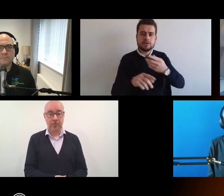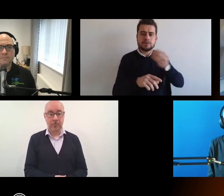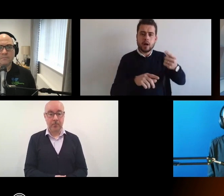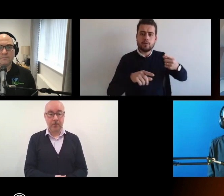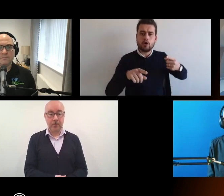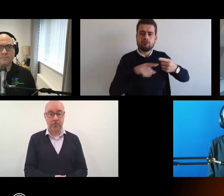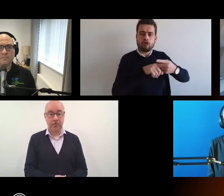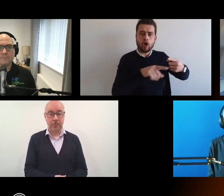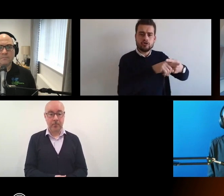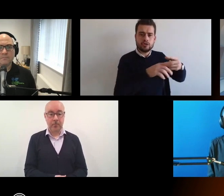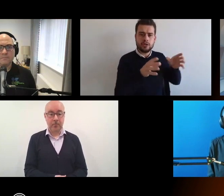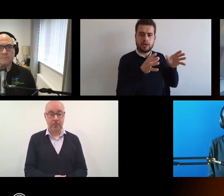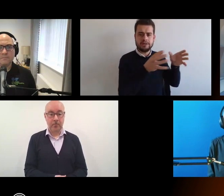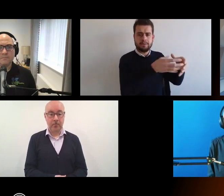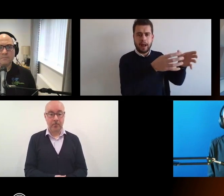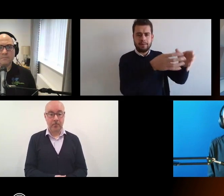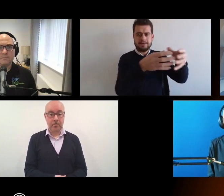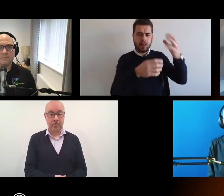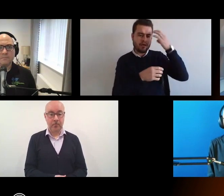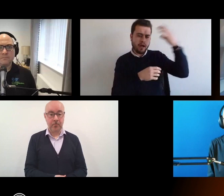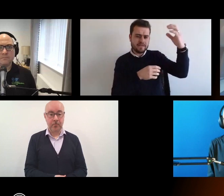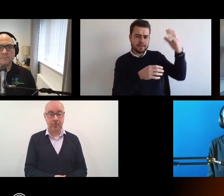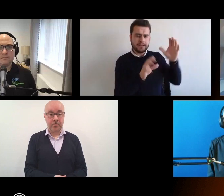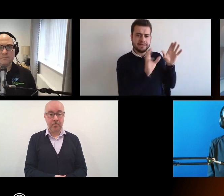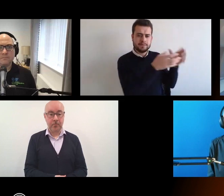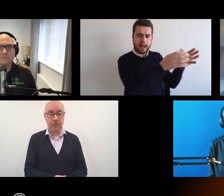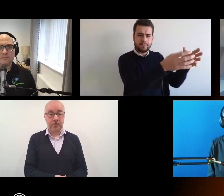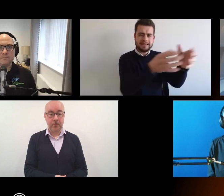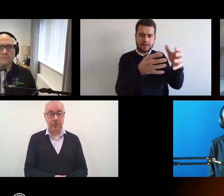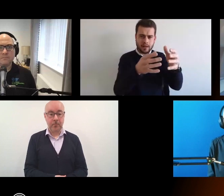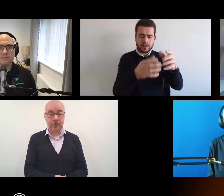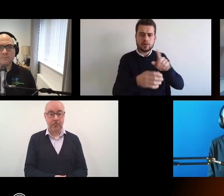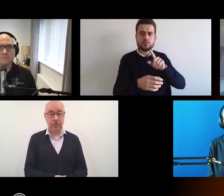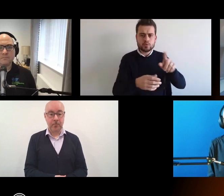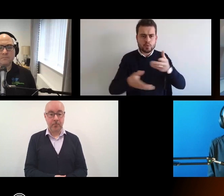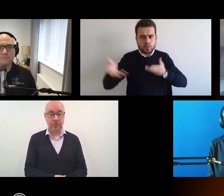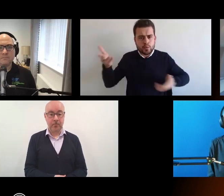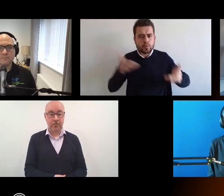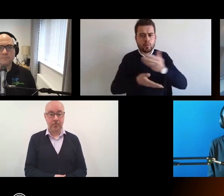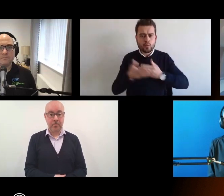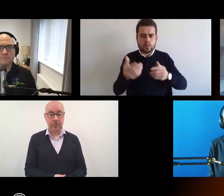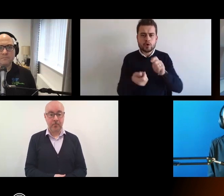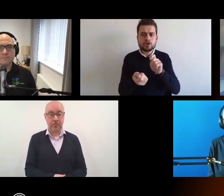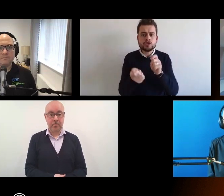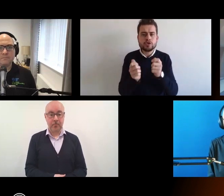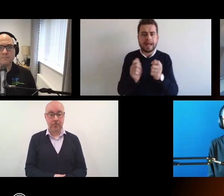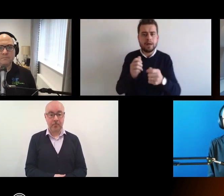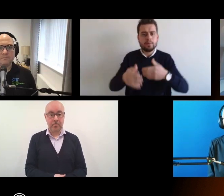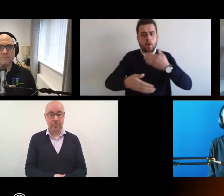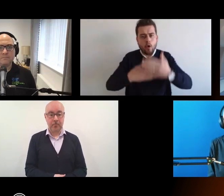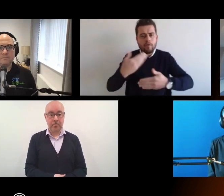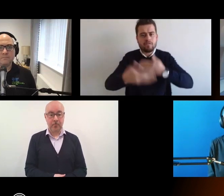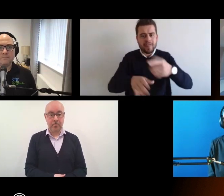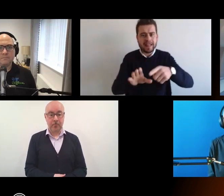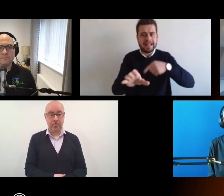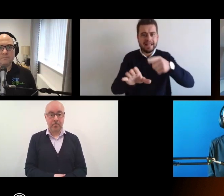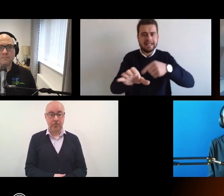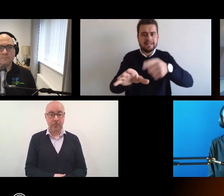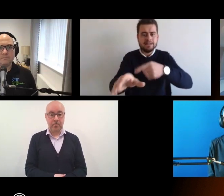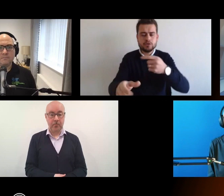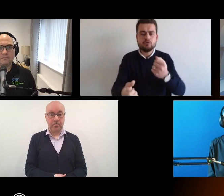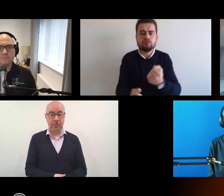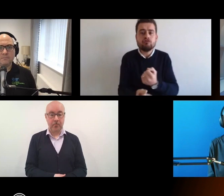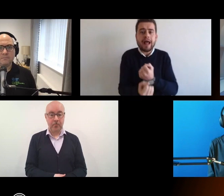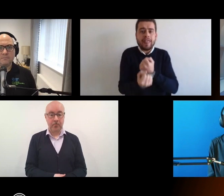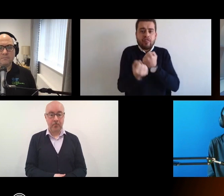We have a BSL board, a British Sign Language board, and that board is looking at different departments in government and discussing with them,